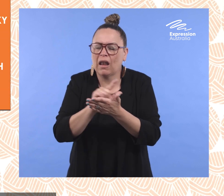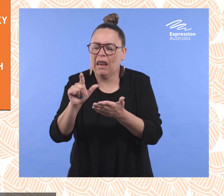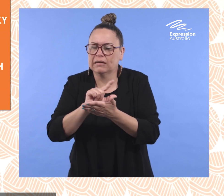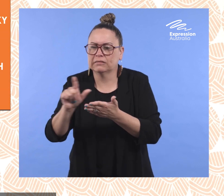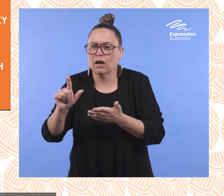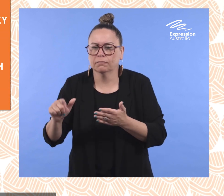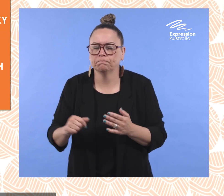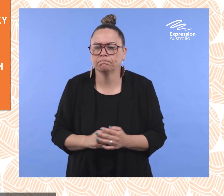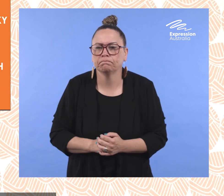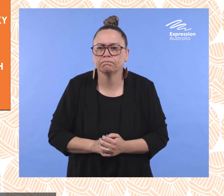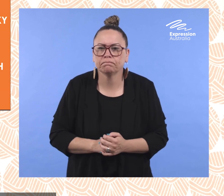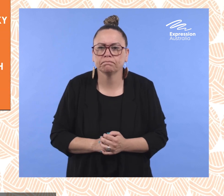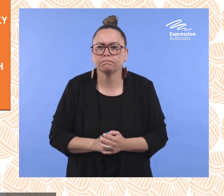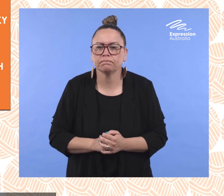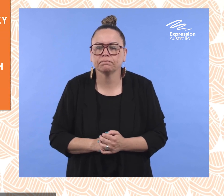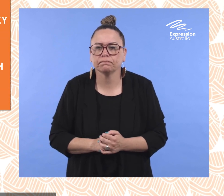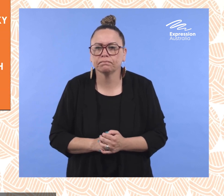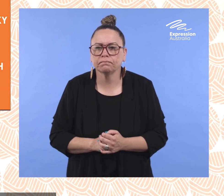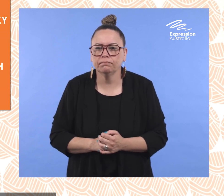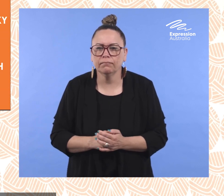detail later.